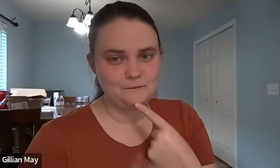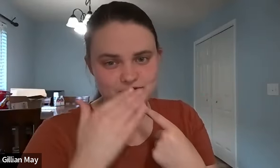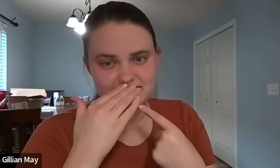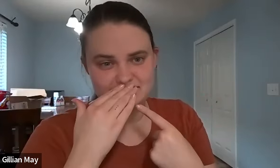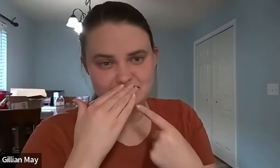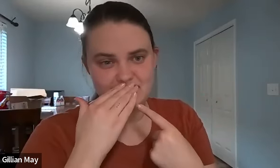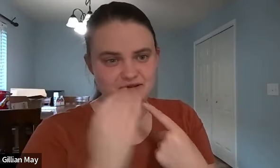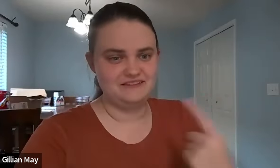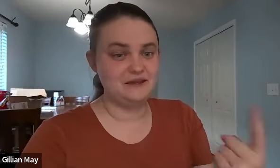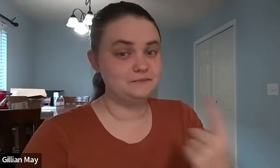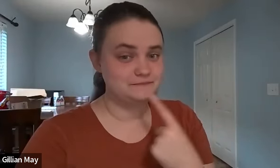Try not to mouth or anything.